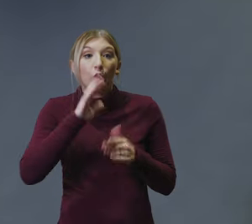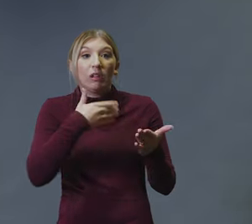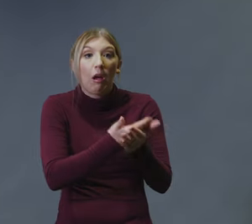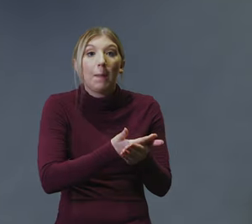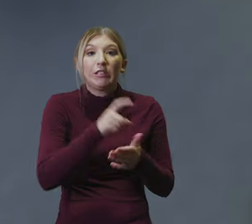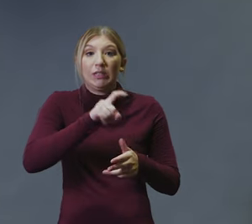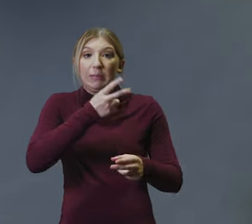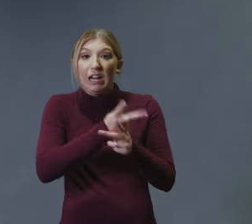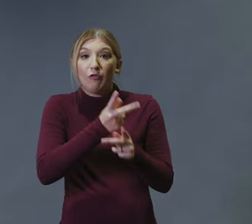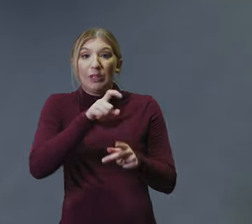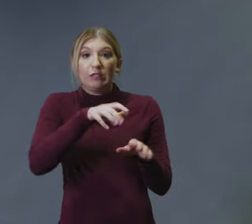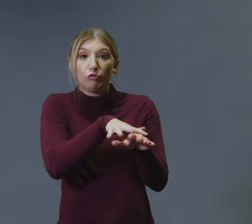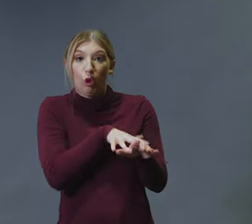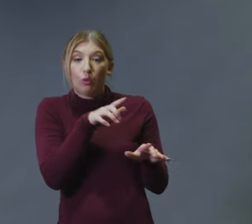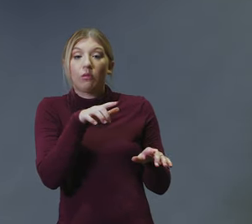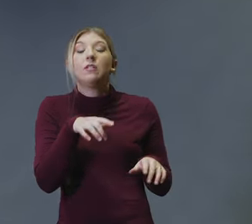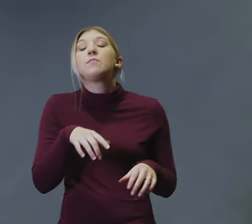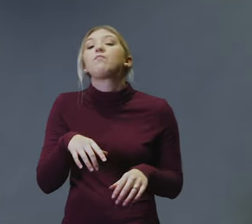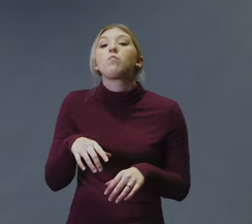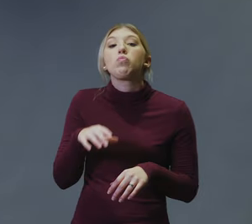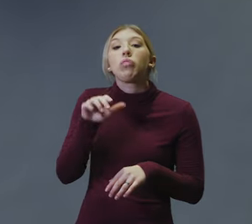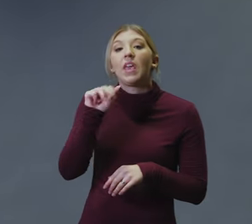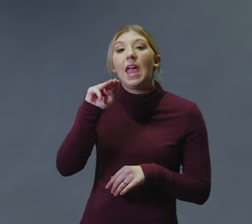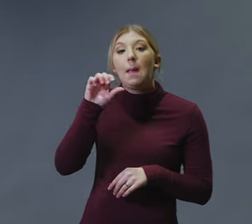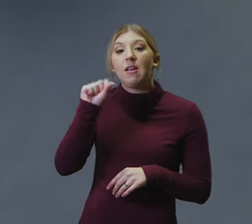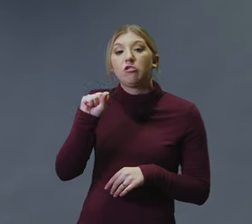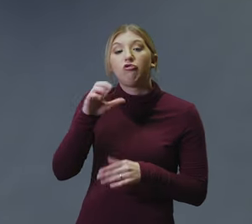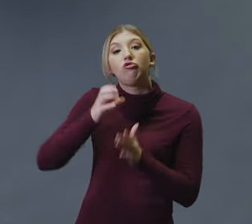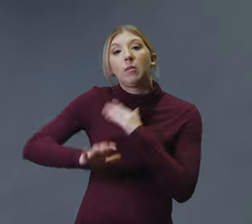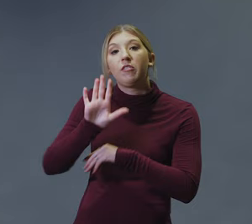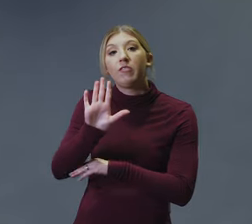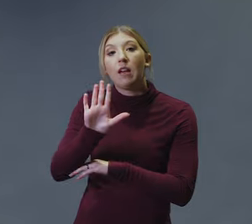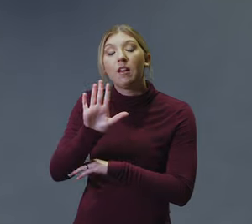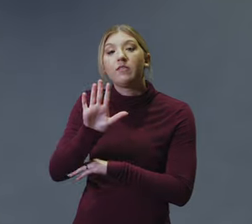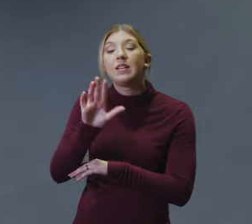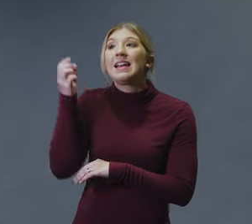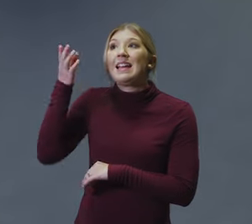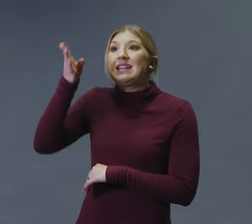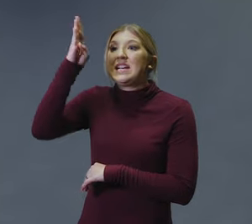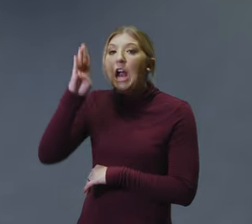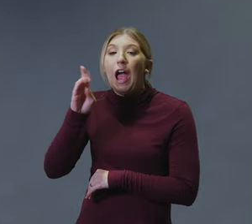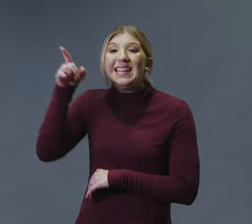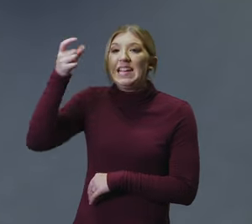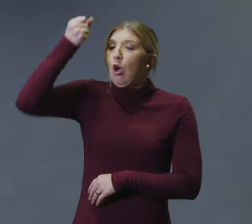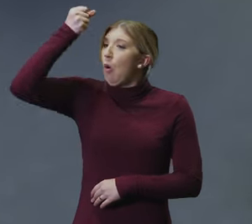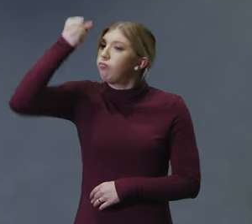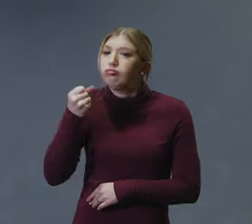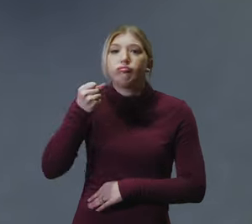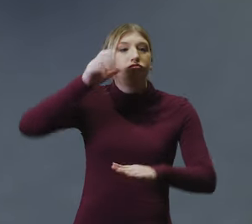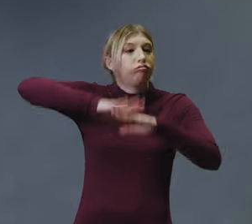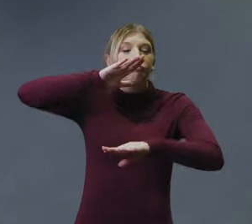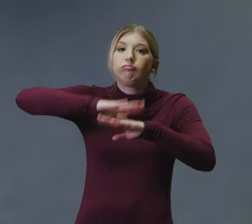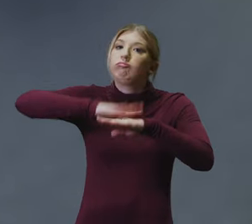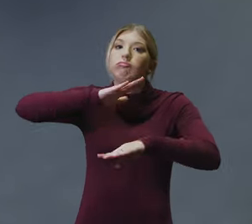careful. Well, we find ourselves in Amos chapter 5 right now, and God is blowing on that horn. He's pulling it